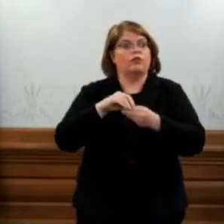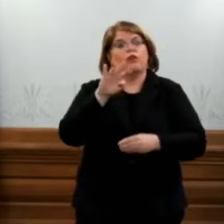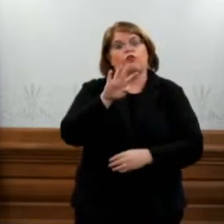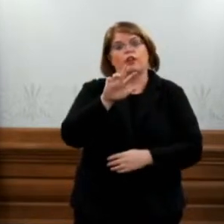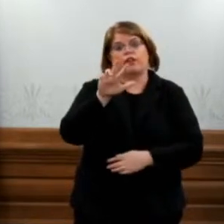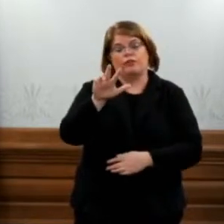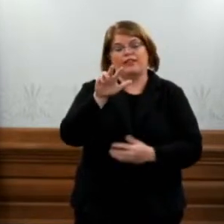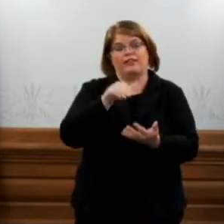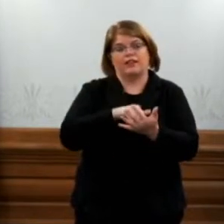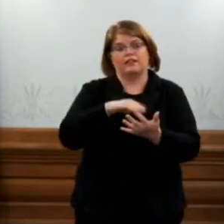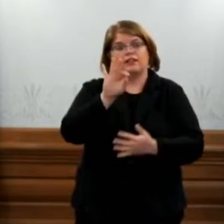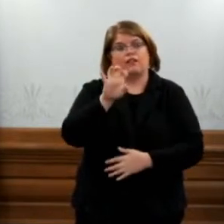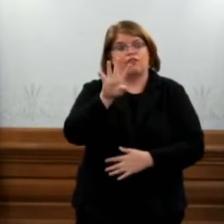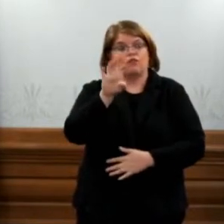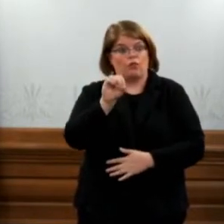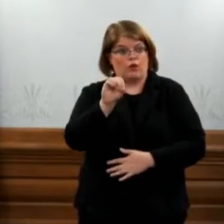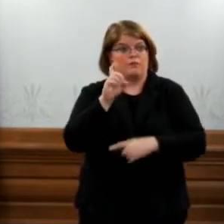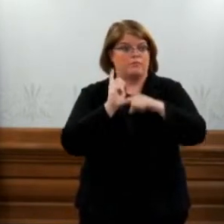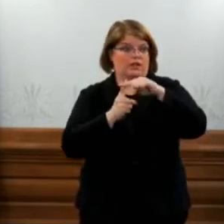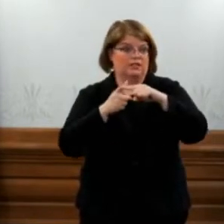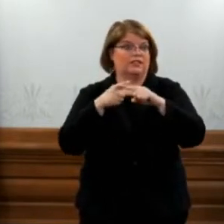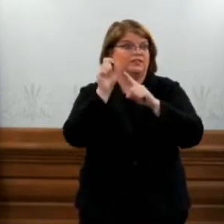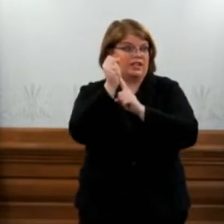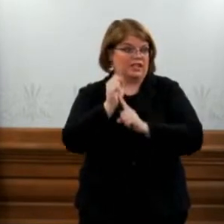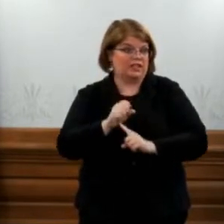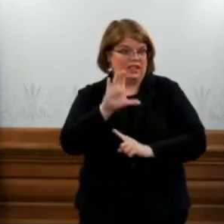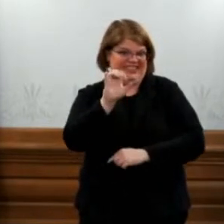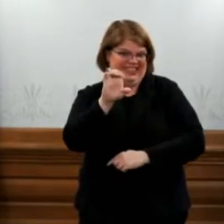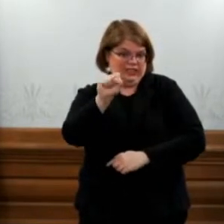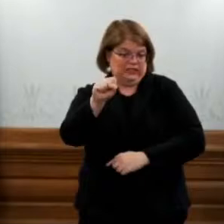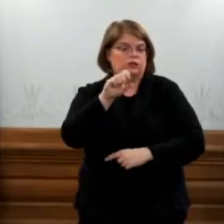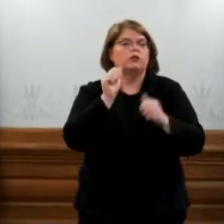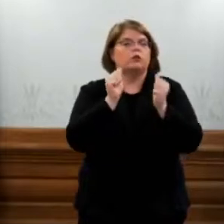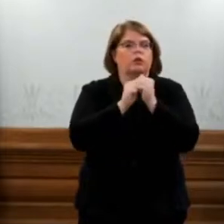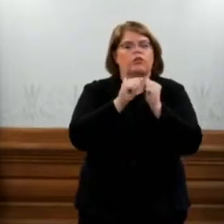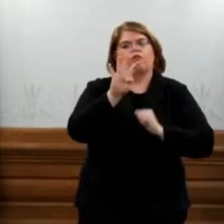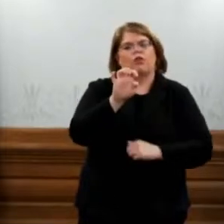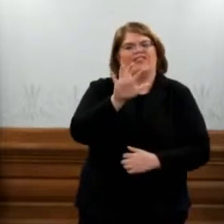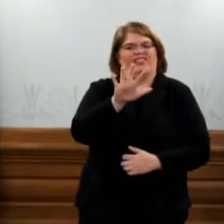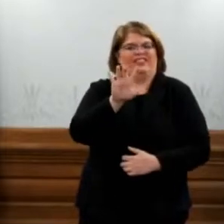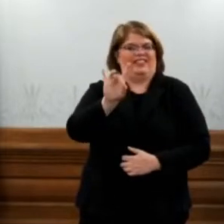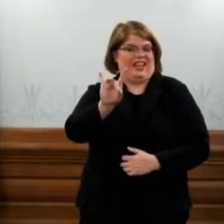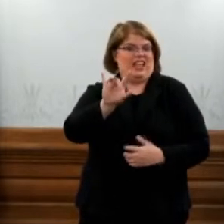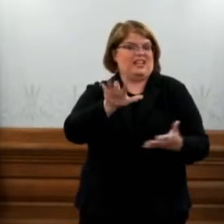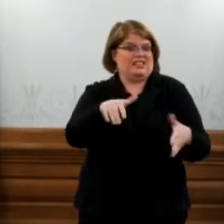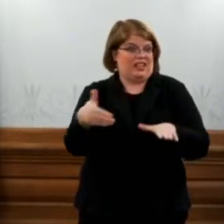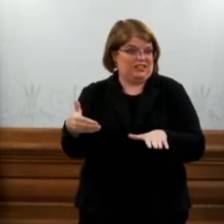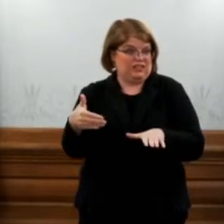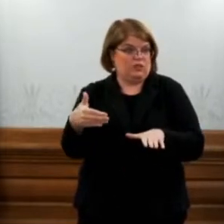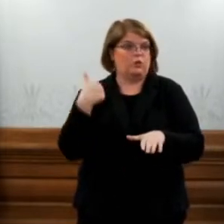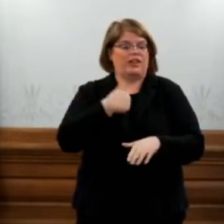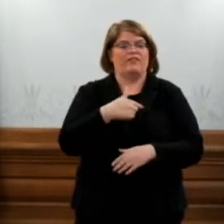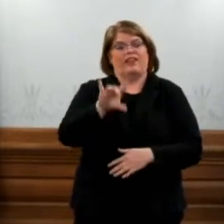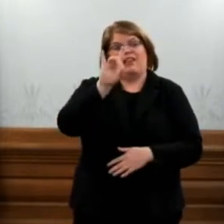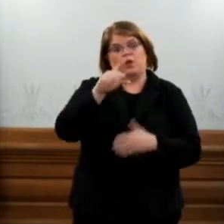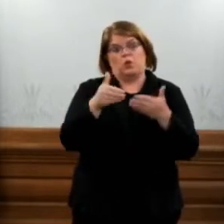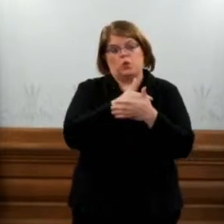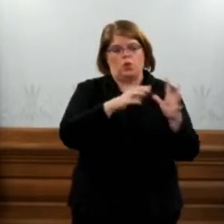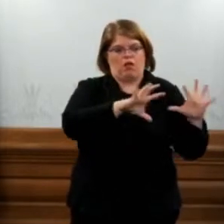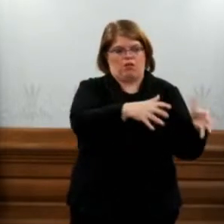43,940 cumulative cases with 458 deaths. We have an increase in 8 new clusters since Monday for a total